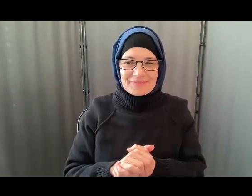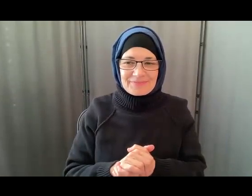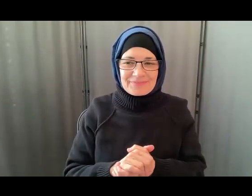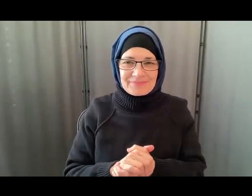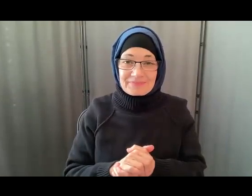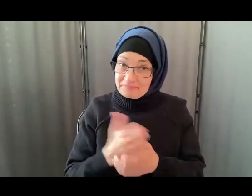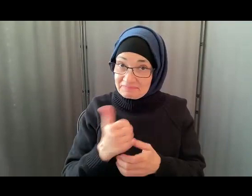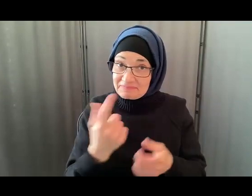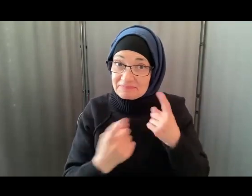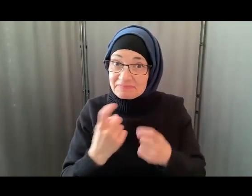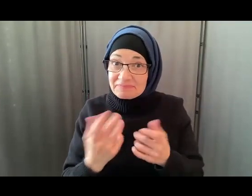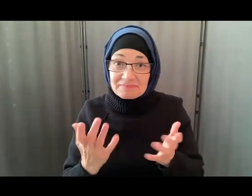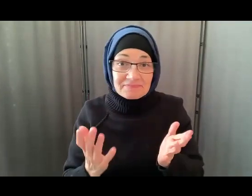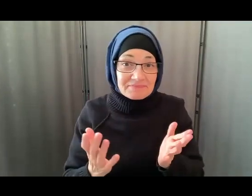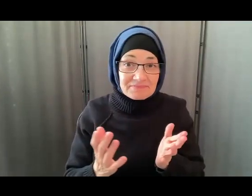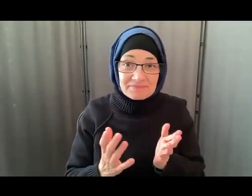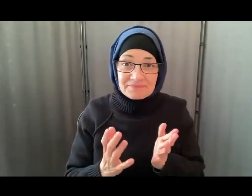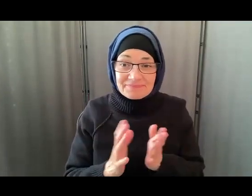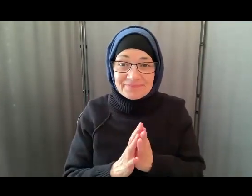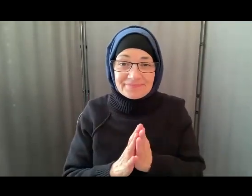Any question?